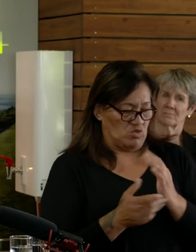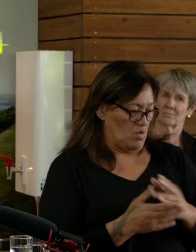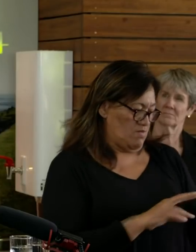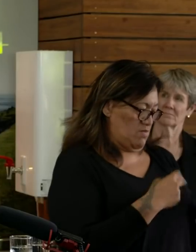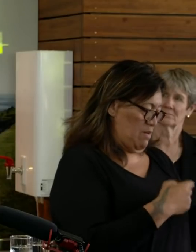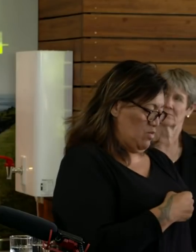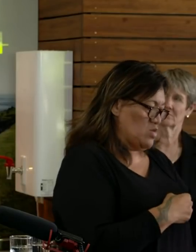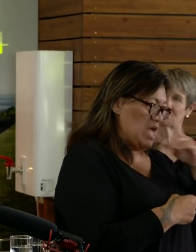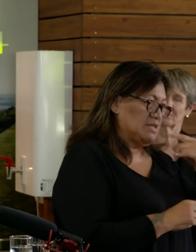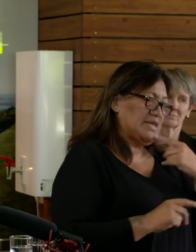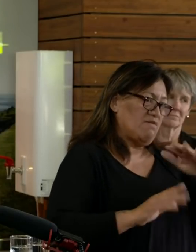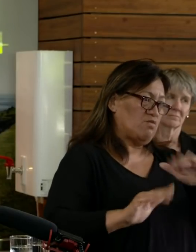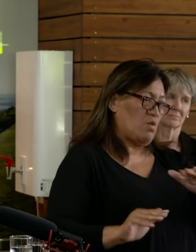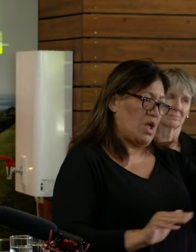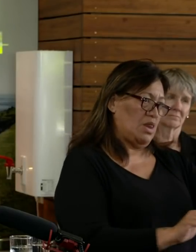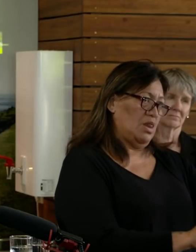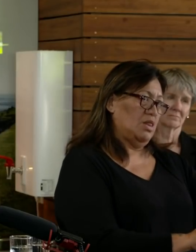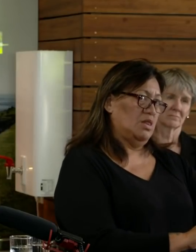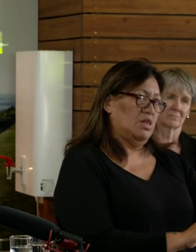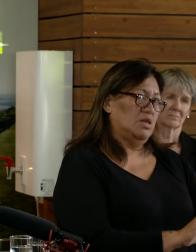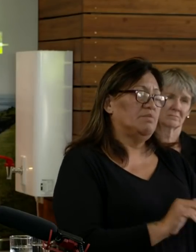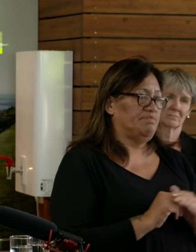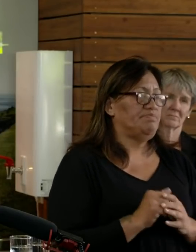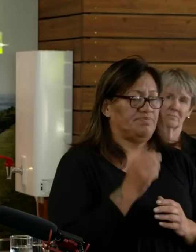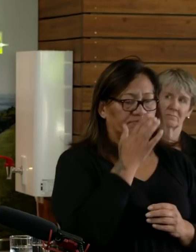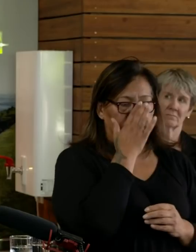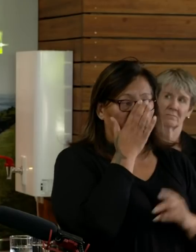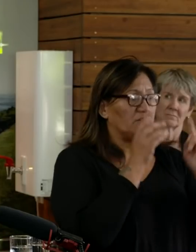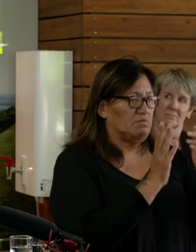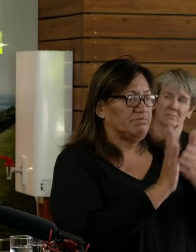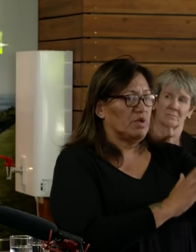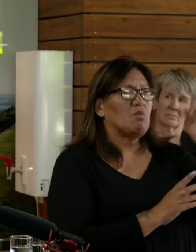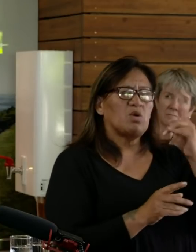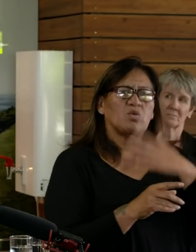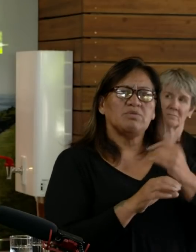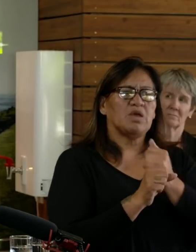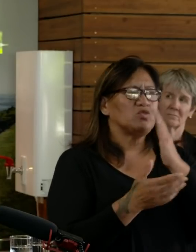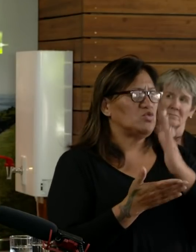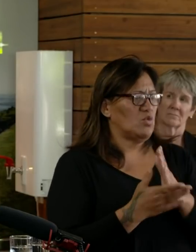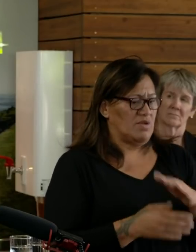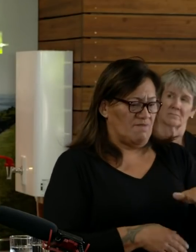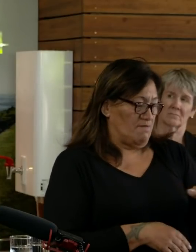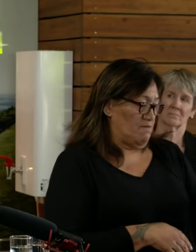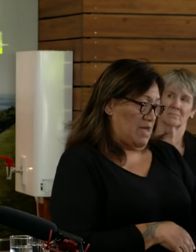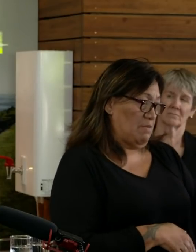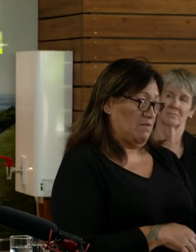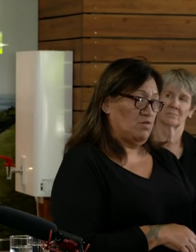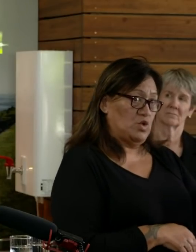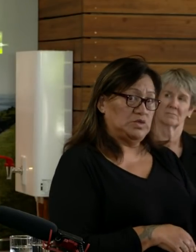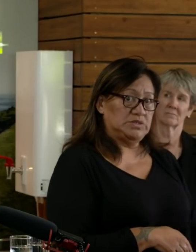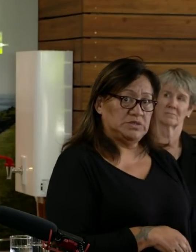by whānau. So there will be a part of the operation is to ensure that families get to